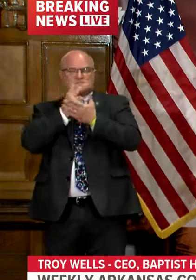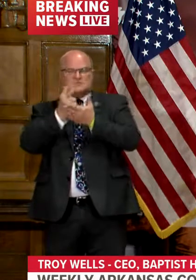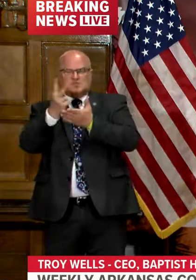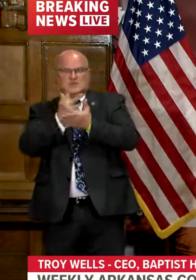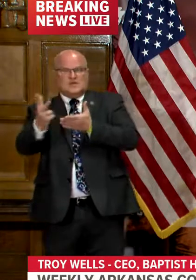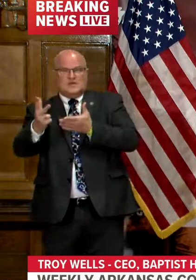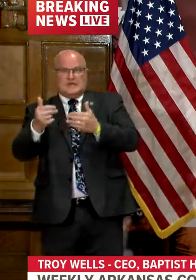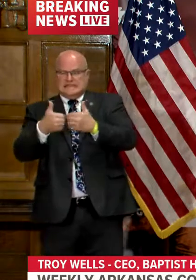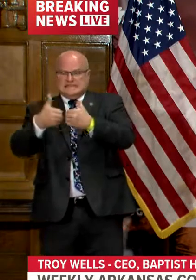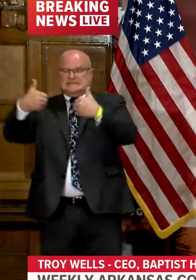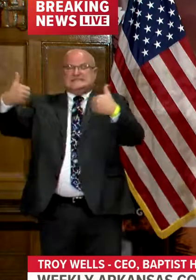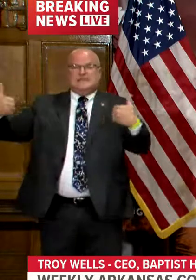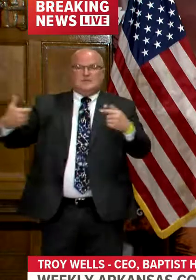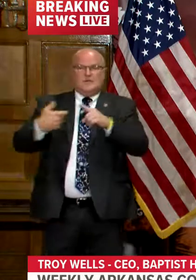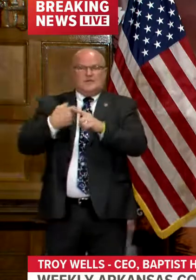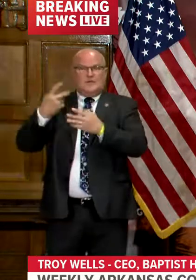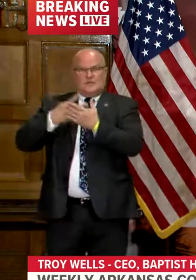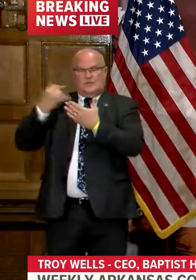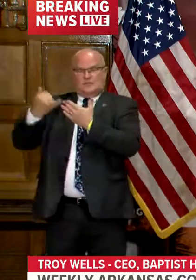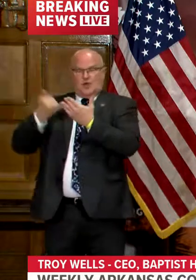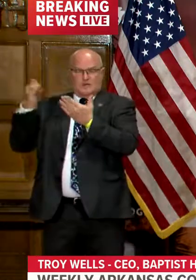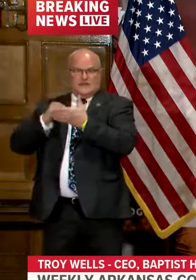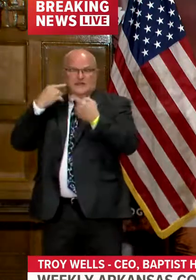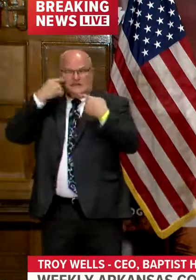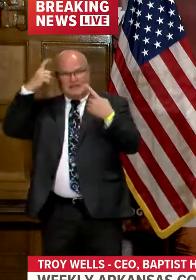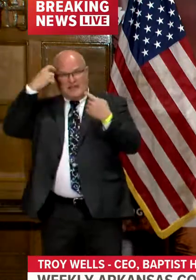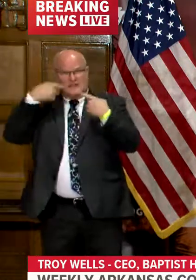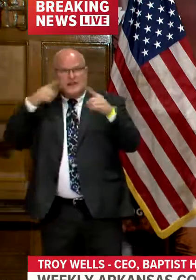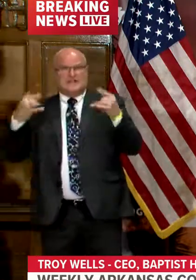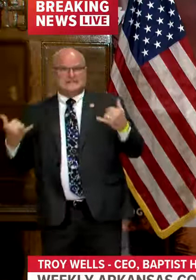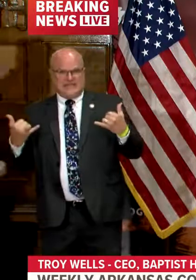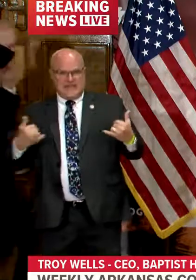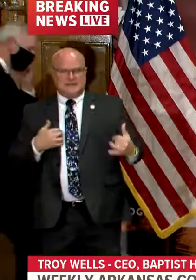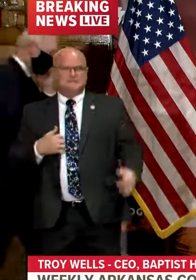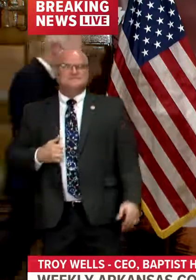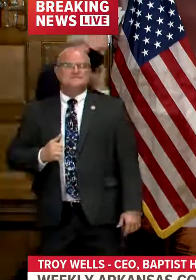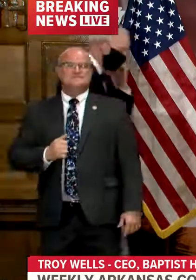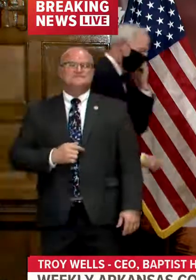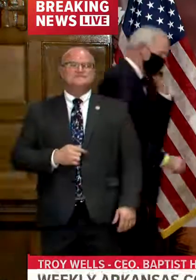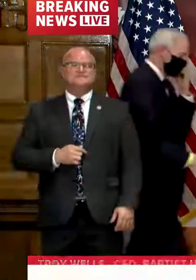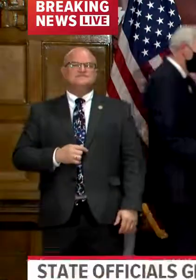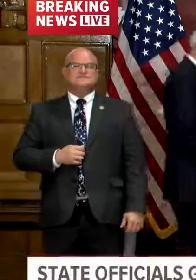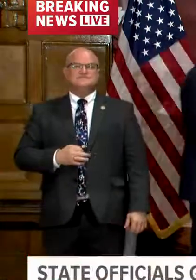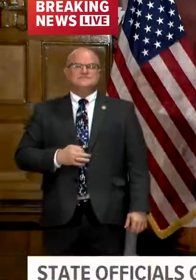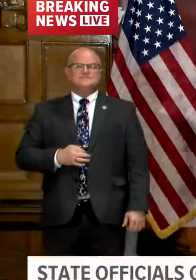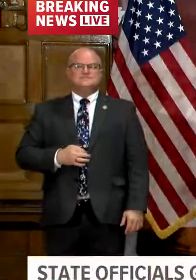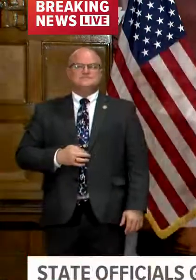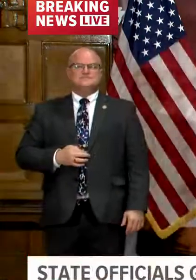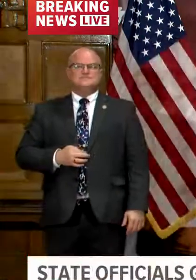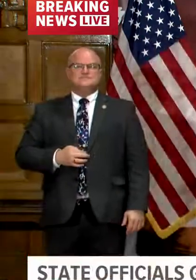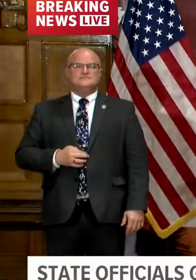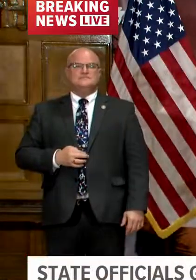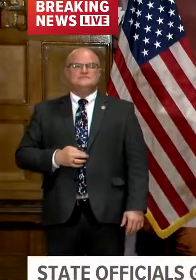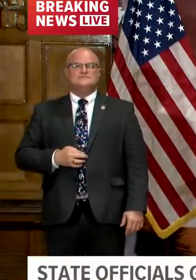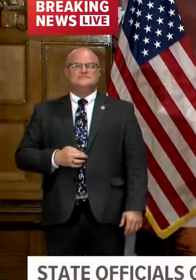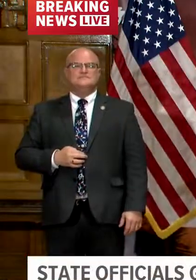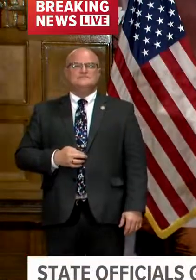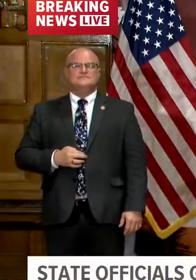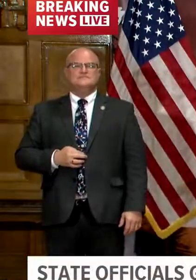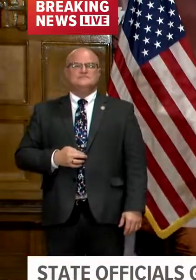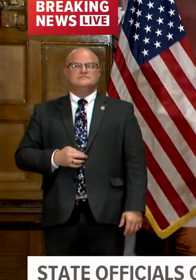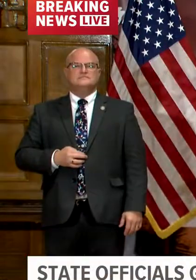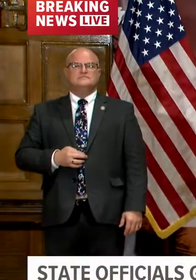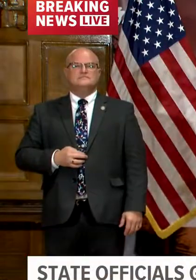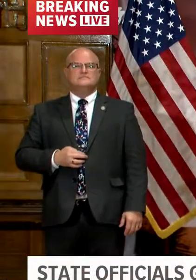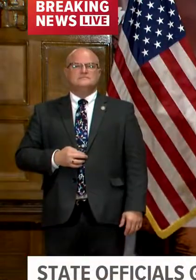That's separate and apart from the project that the governor announced today. And Governor, it's Brett